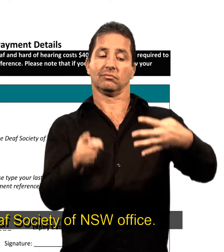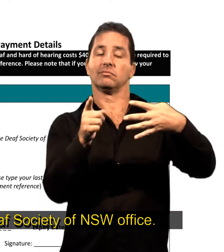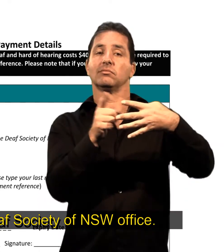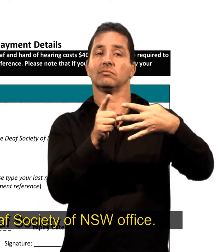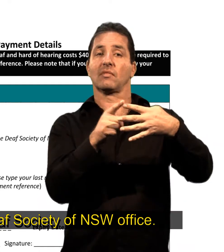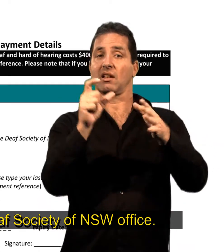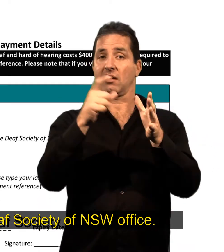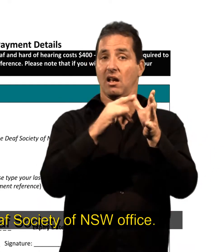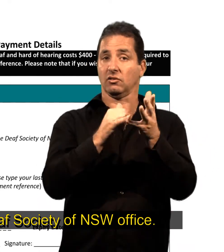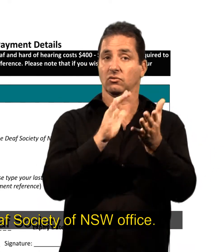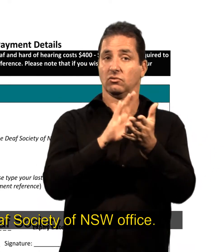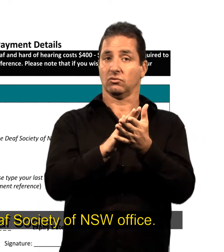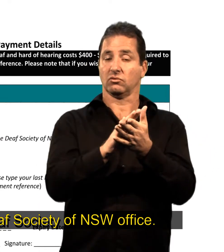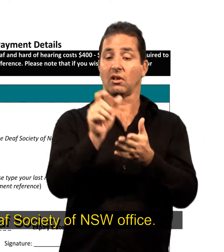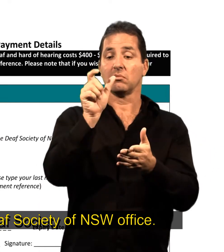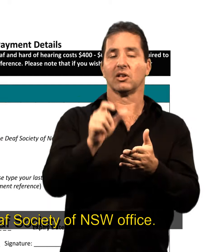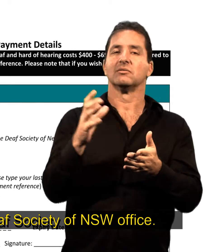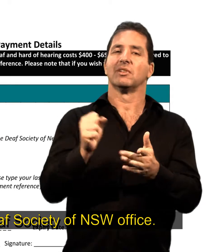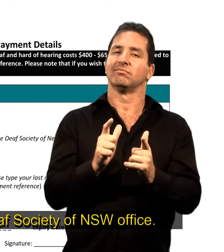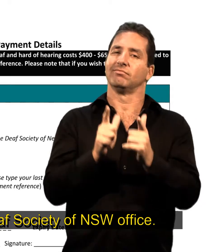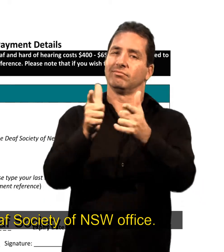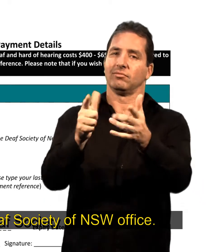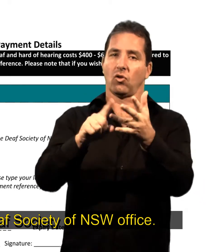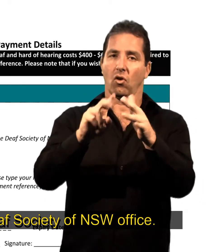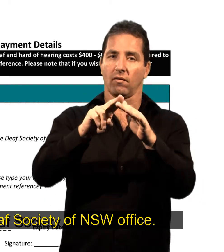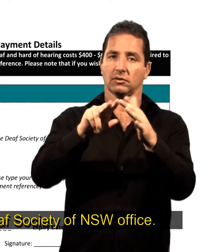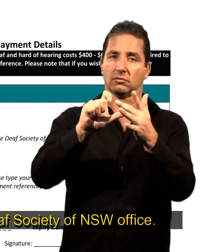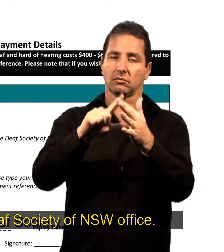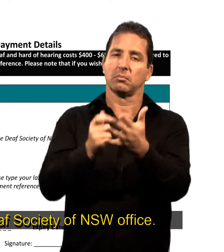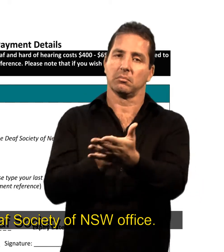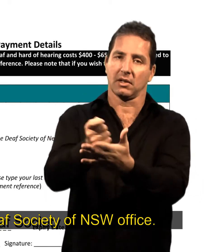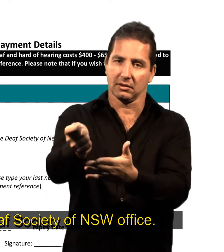Pay in cash at the Deaf Society of New South Wales office.